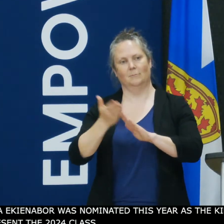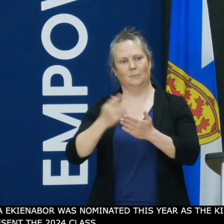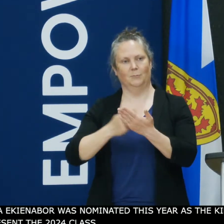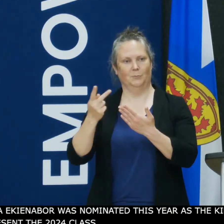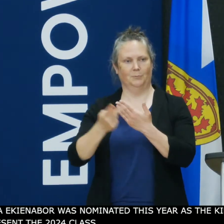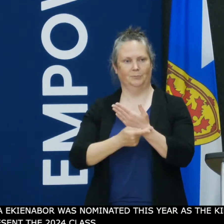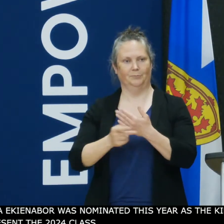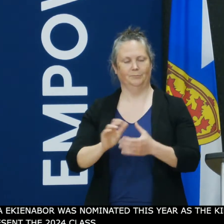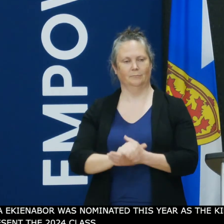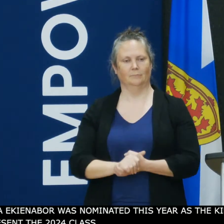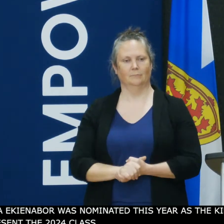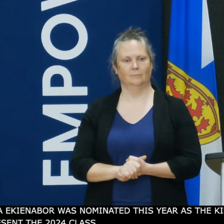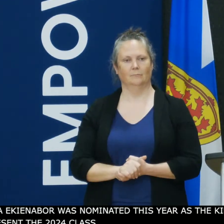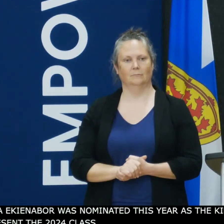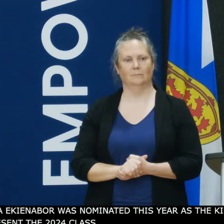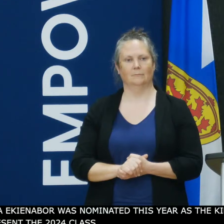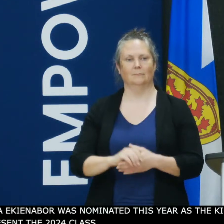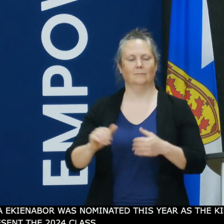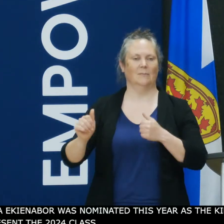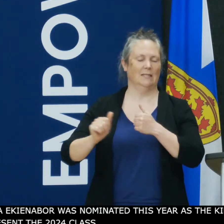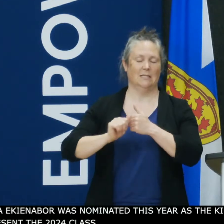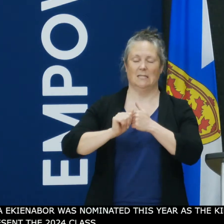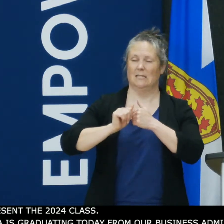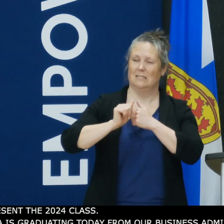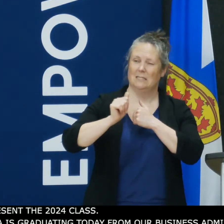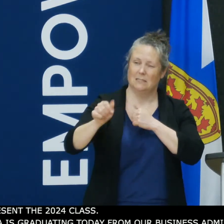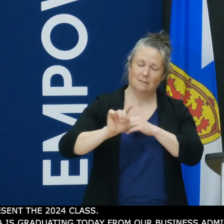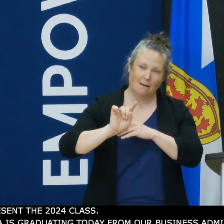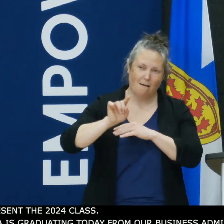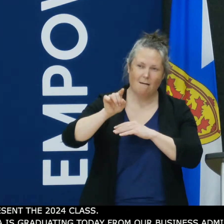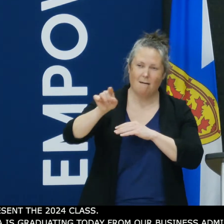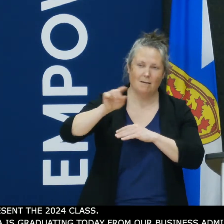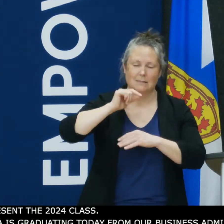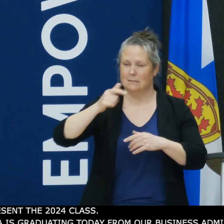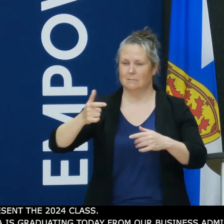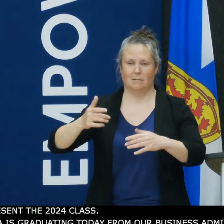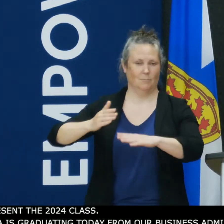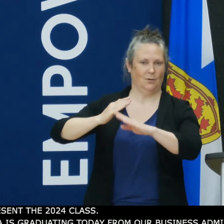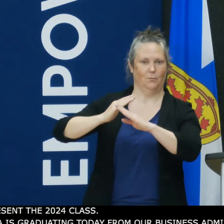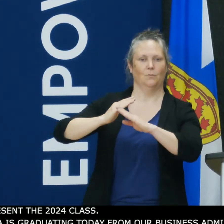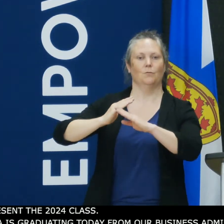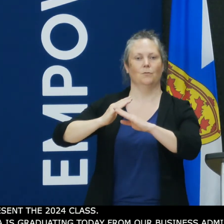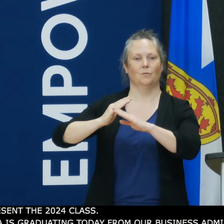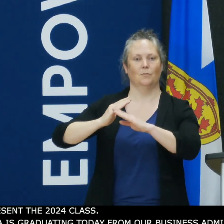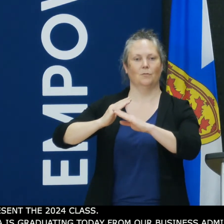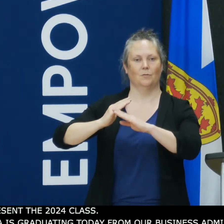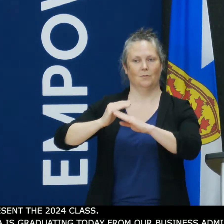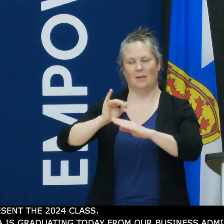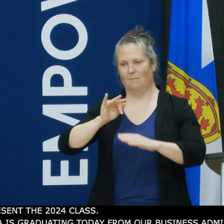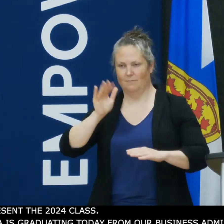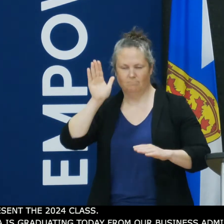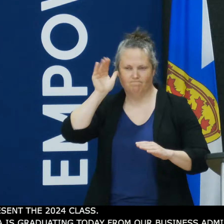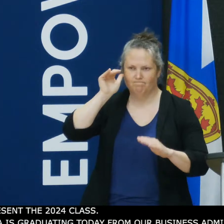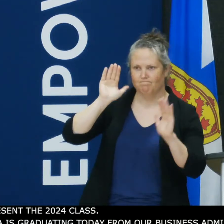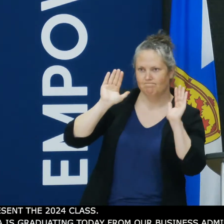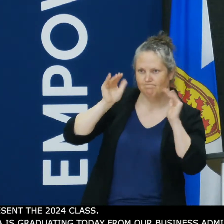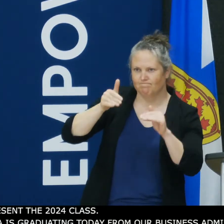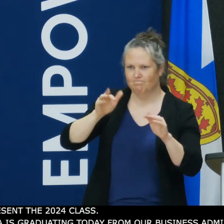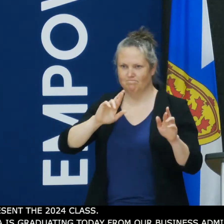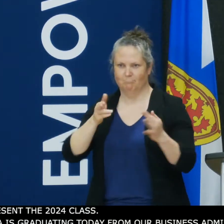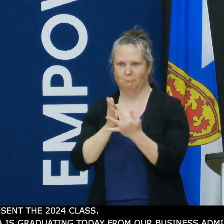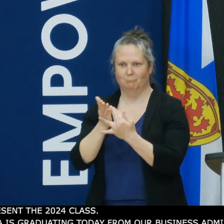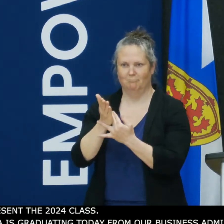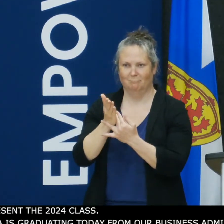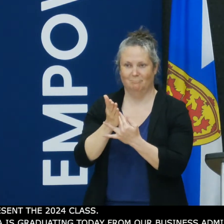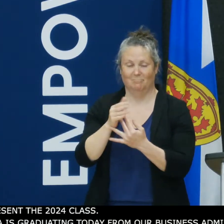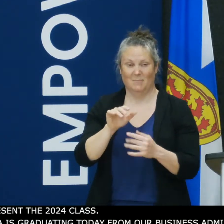Distance is no barrier to determination, a fact that becomes evident when you learn more about